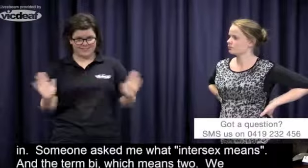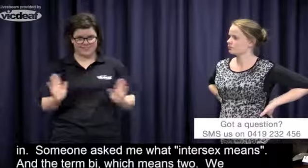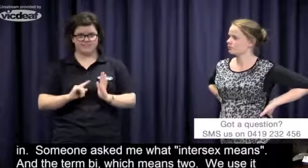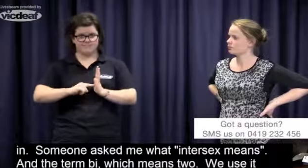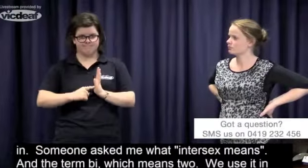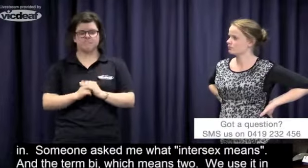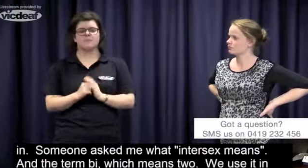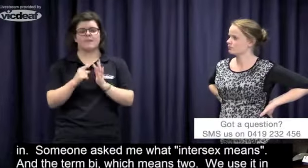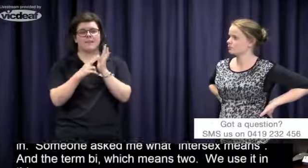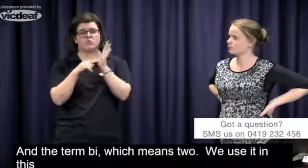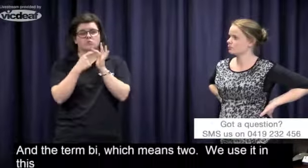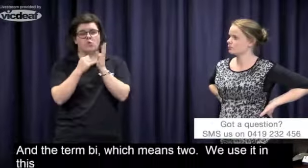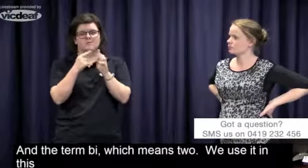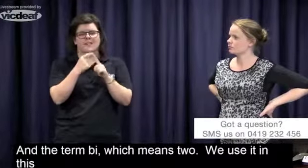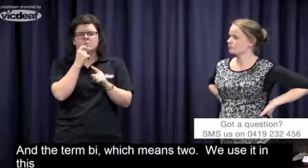and woman. So we use bi.